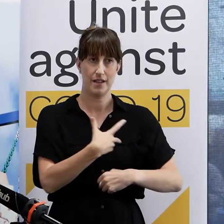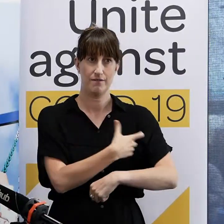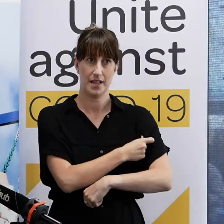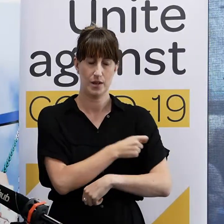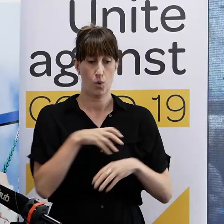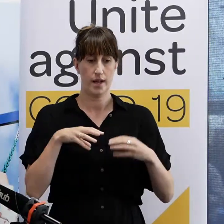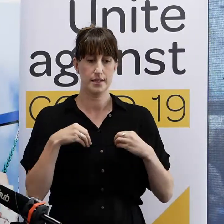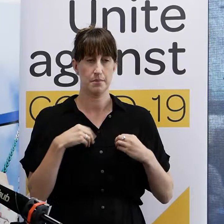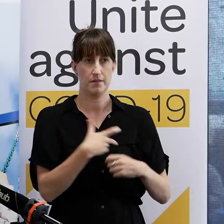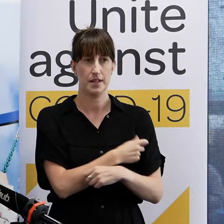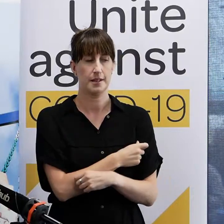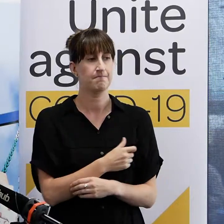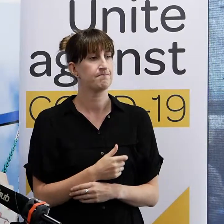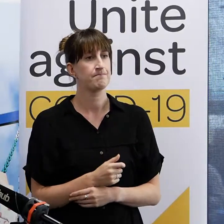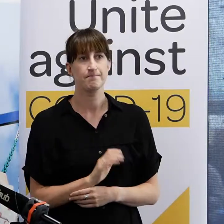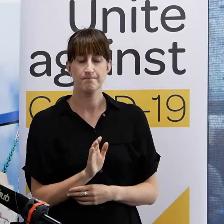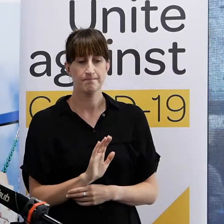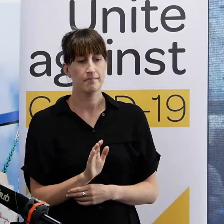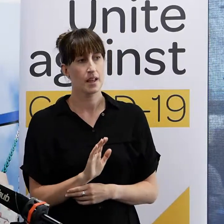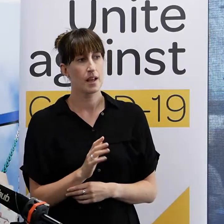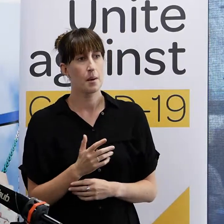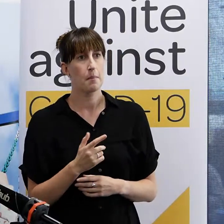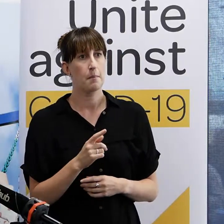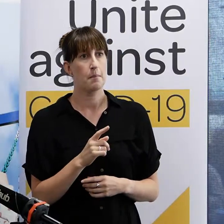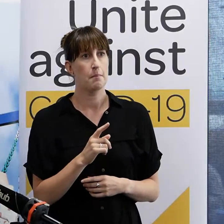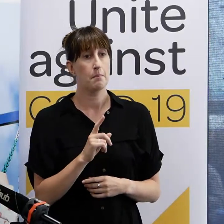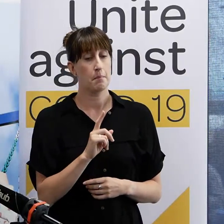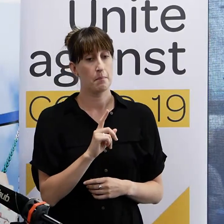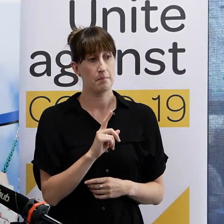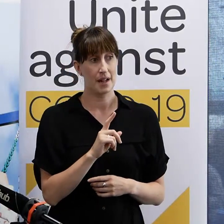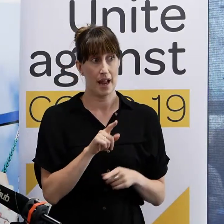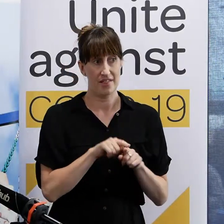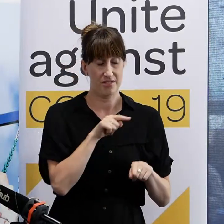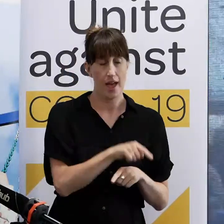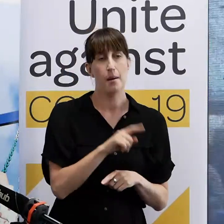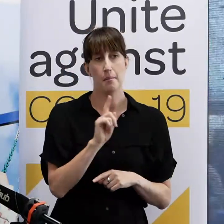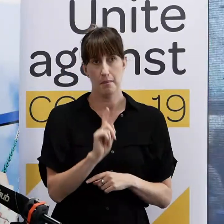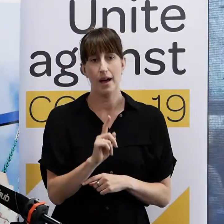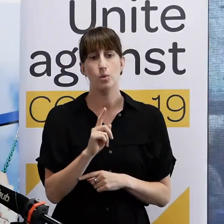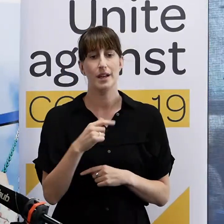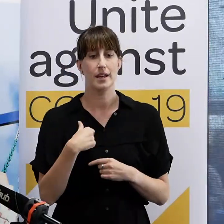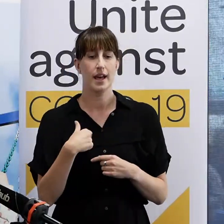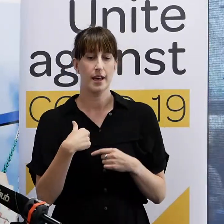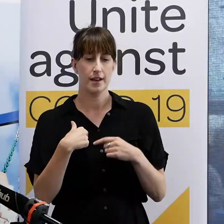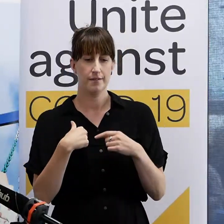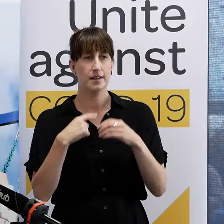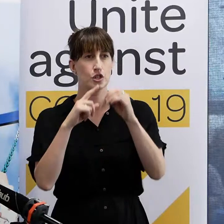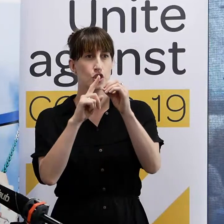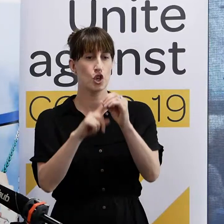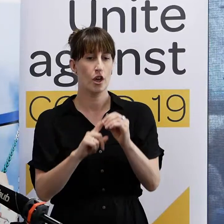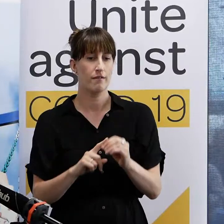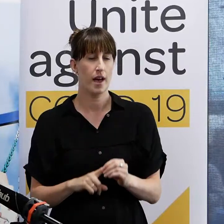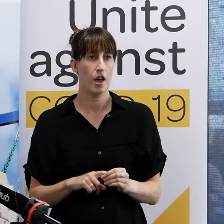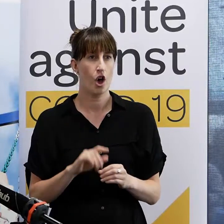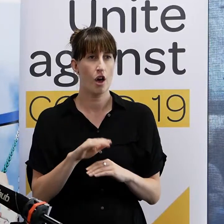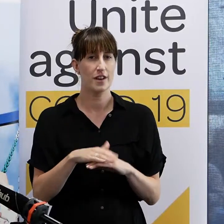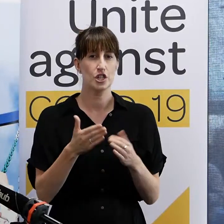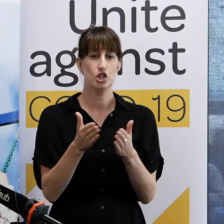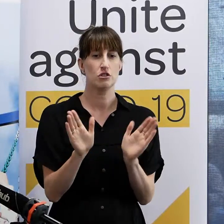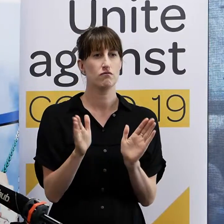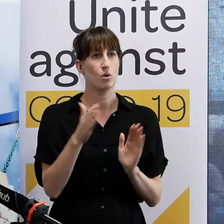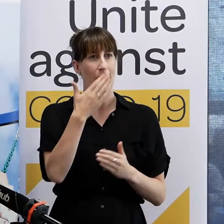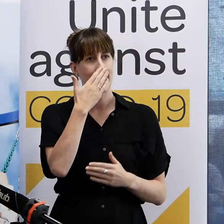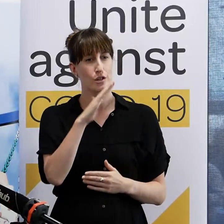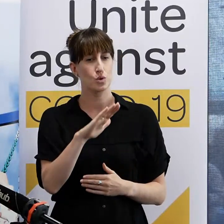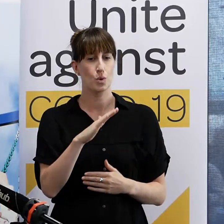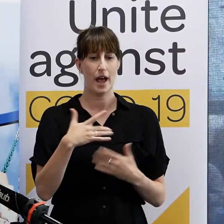we have done now is we've done 3 consecutive surveys on general attitudes, segmented by ethnicity